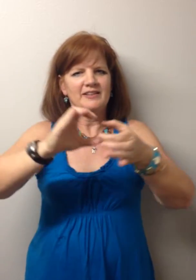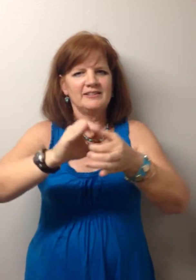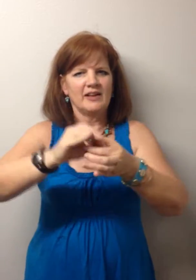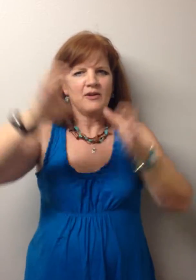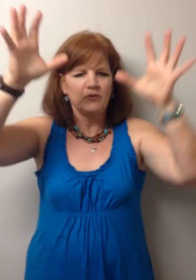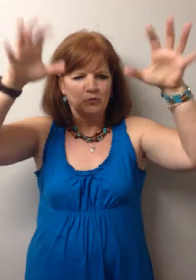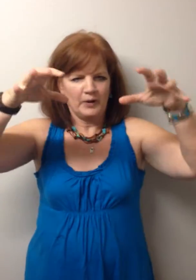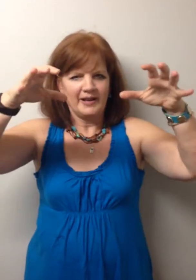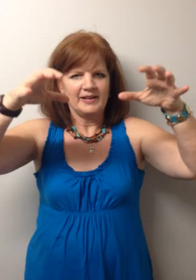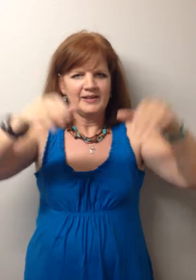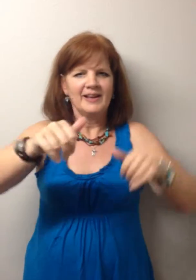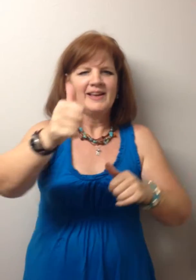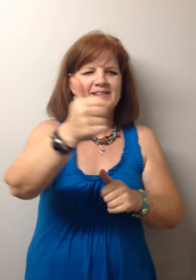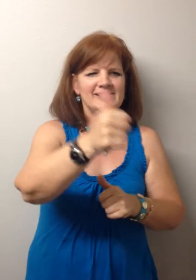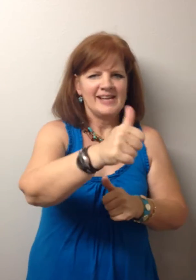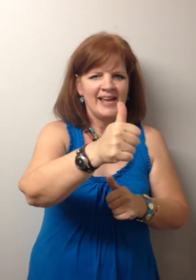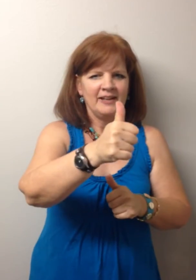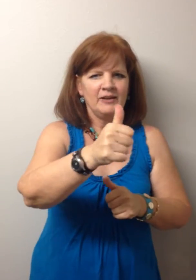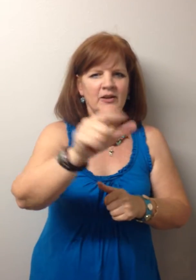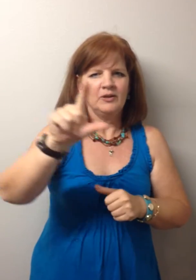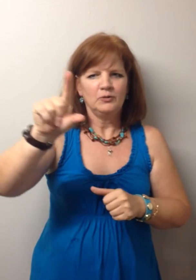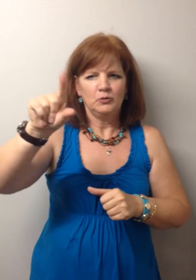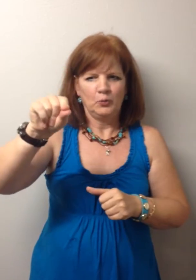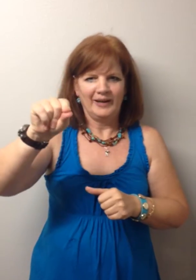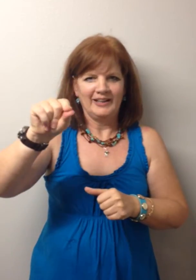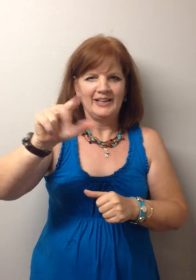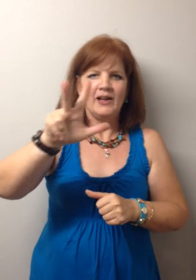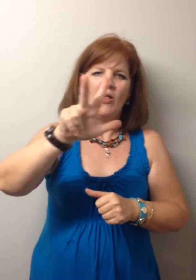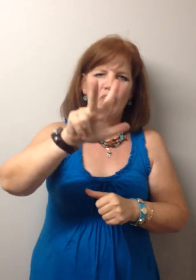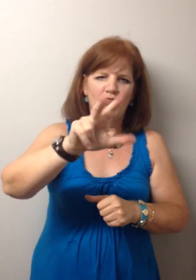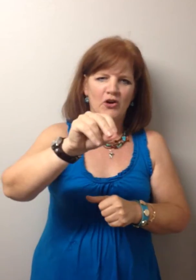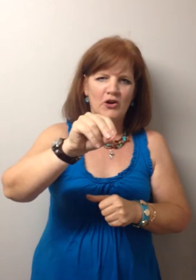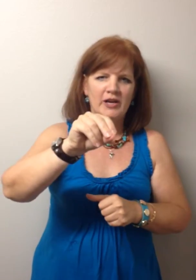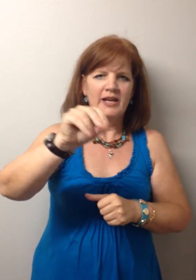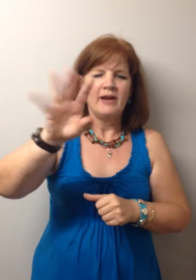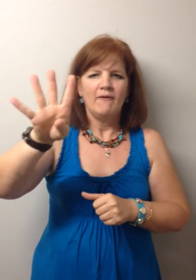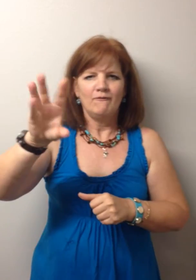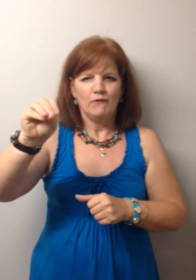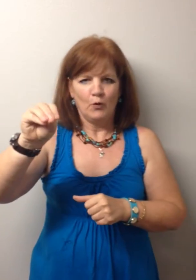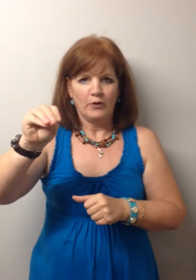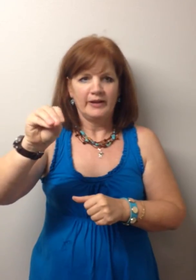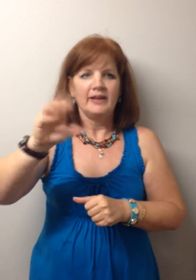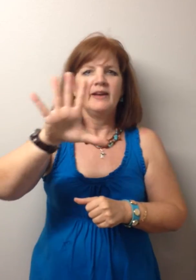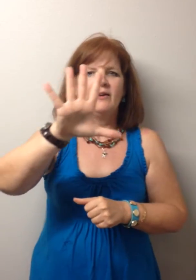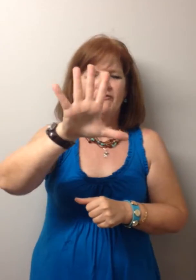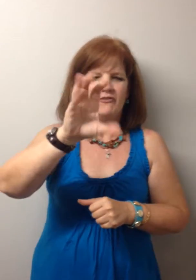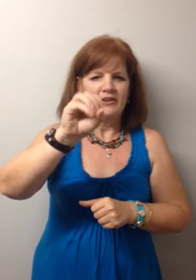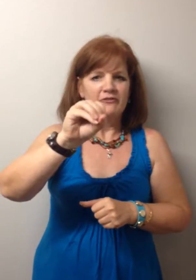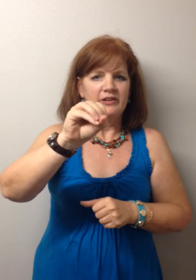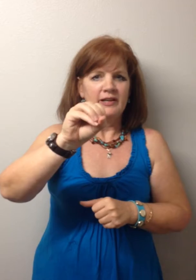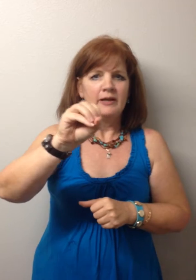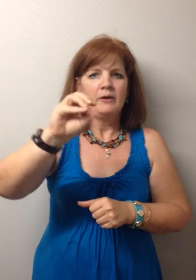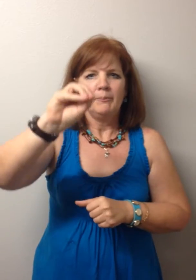chance of rain. 10, 20, 30, 40, 50%